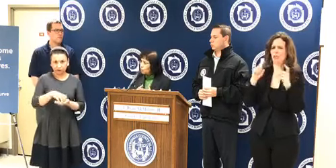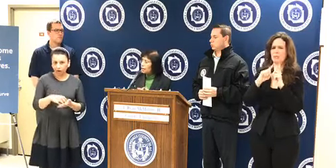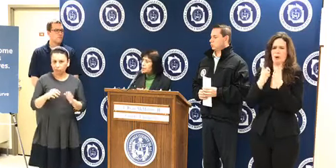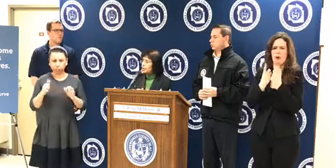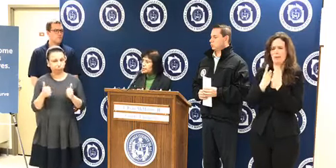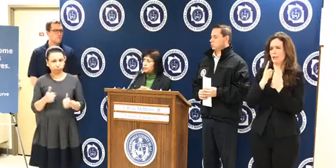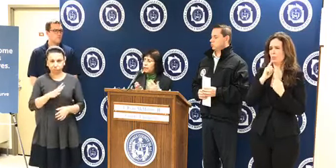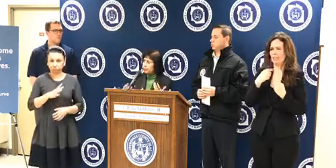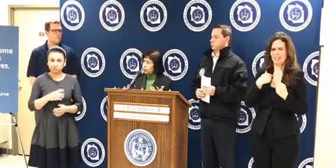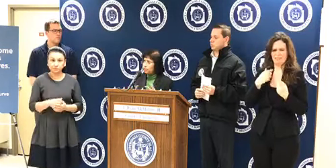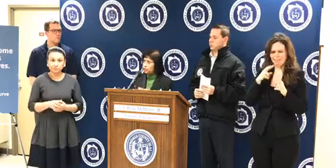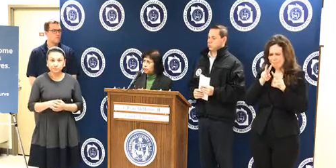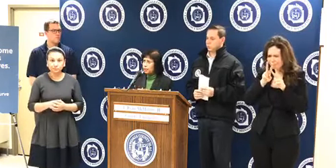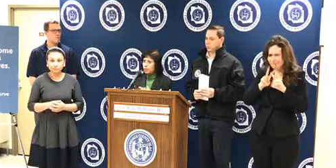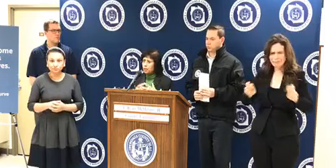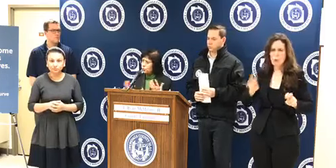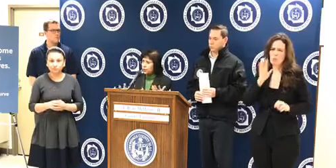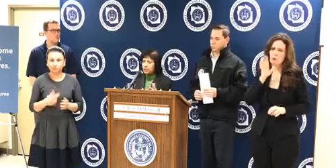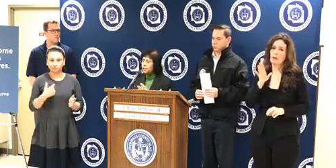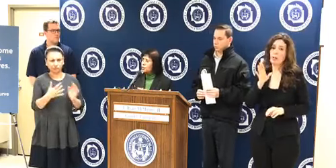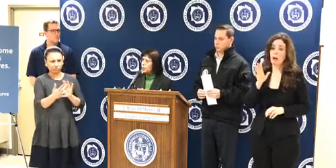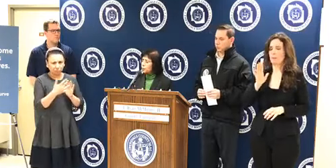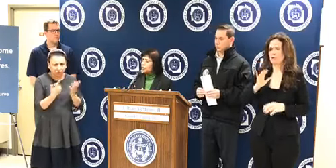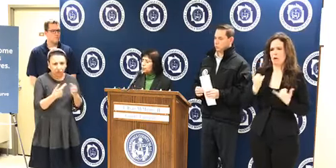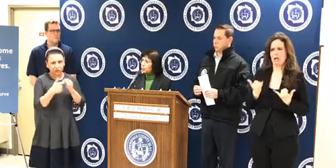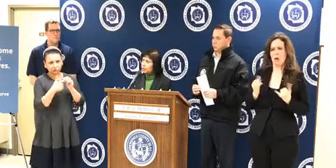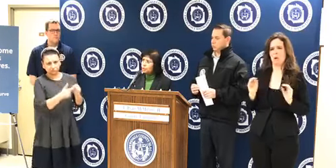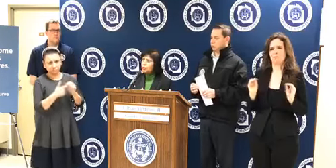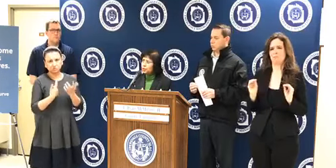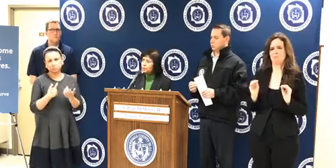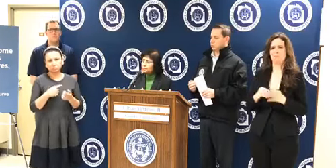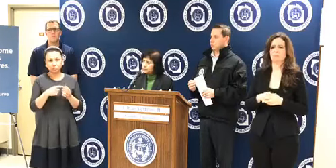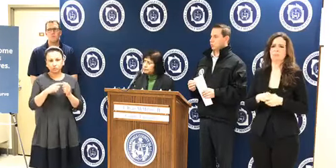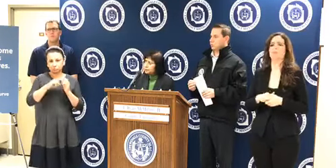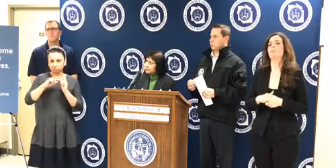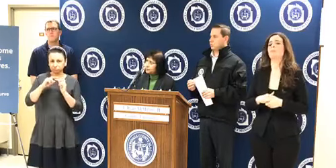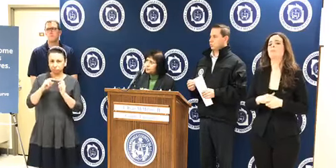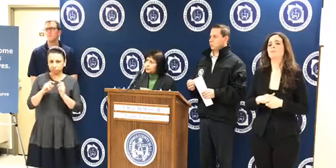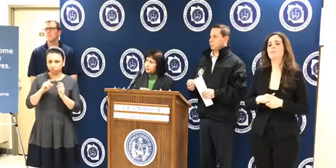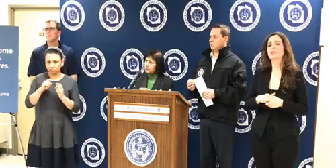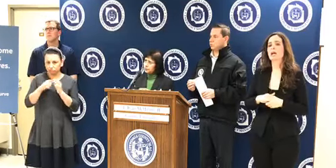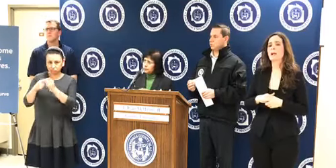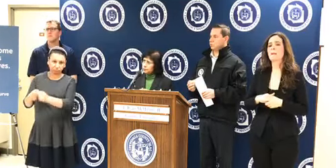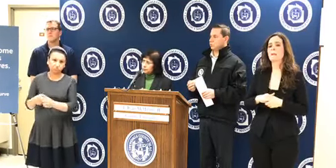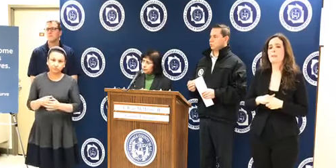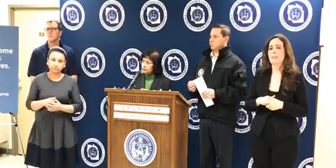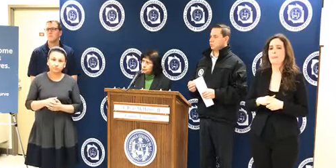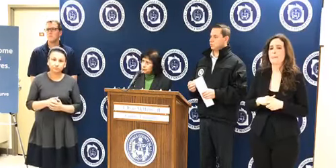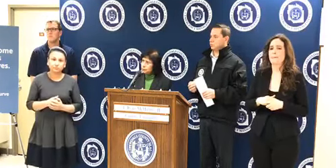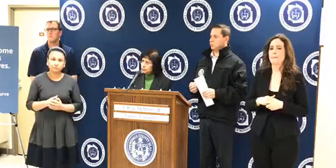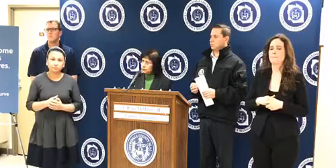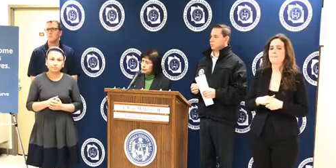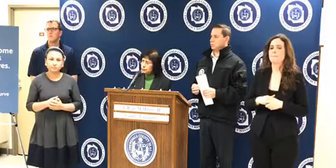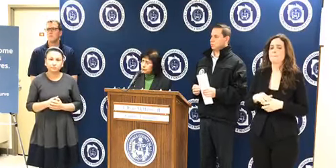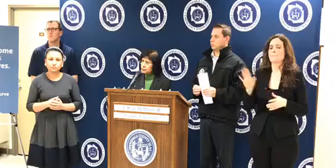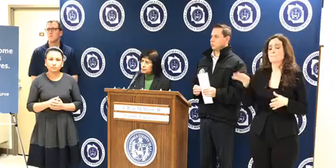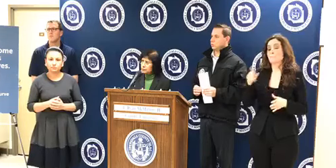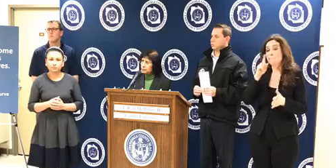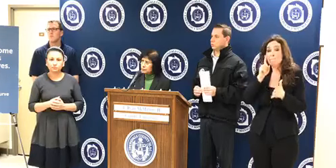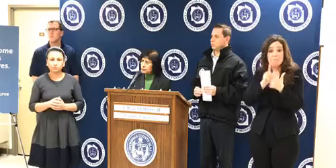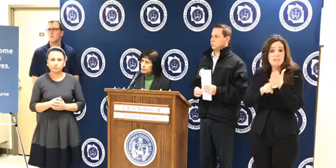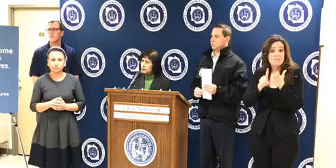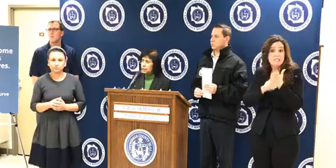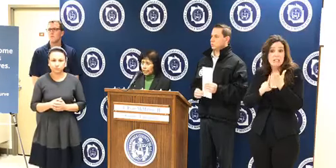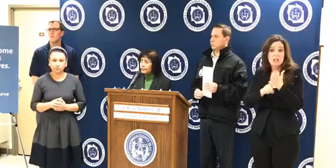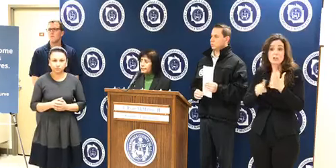people do contact us if they have questions, and we are there to help and support our community. So perhaps the investigation in Erie County contacted who they